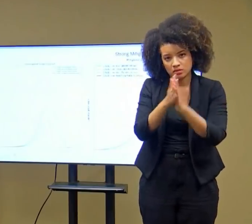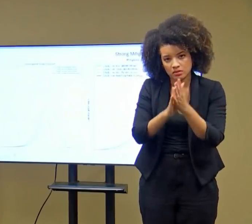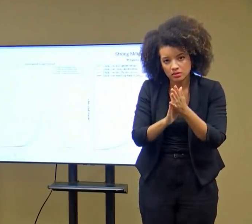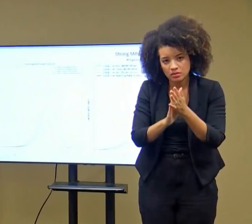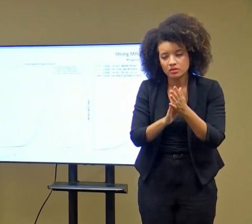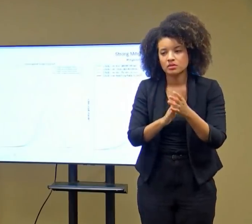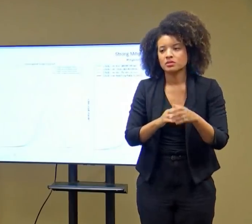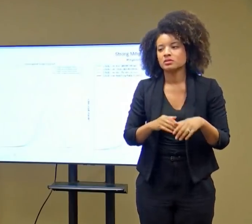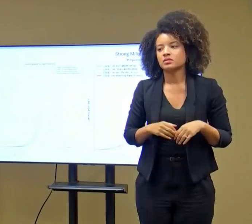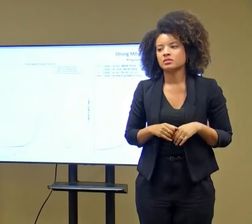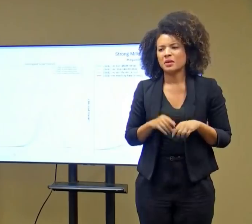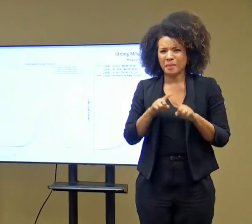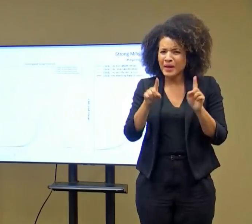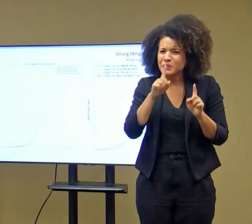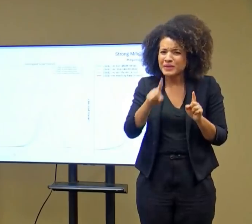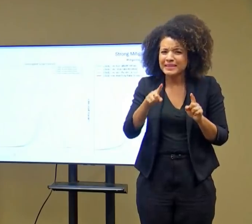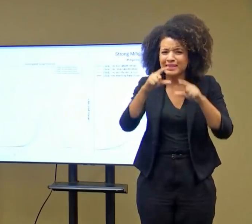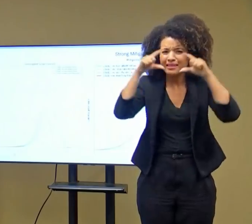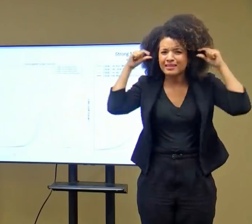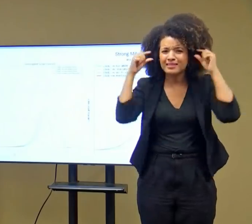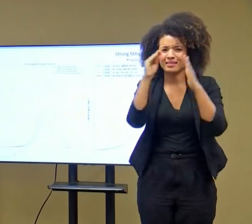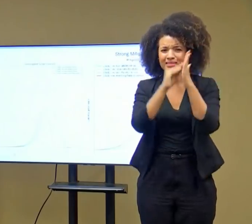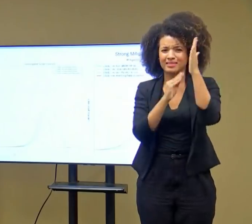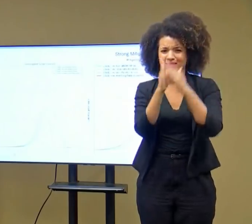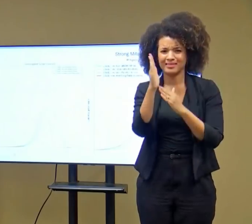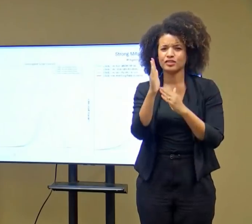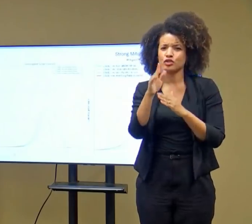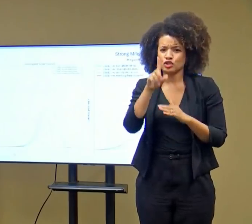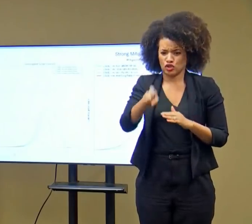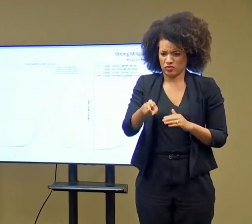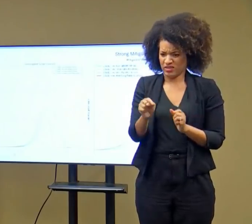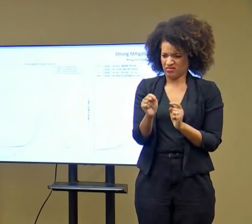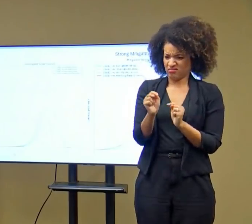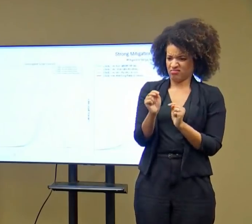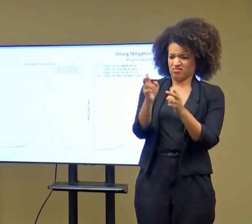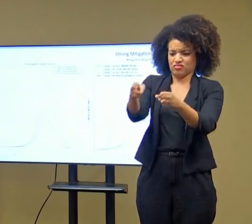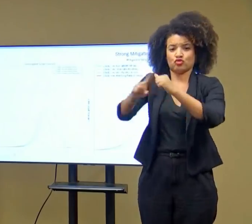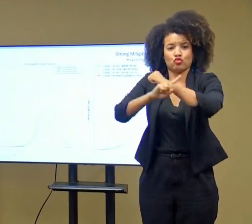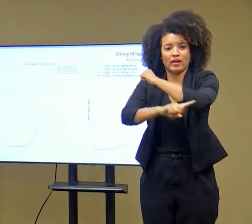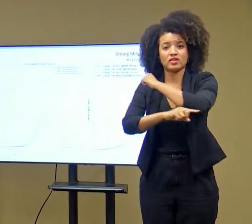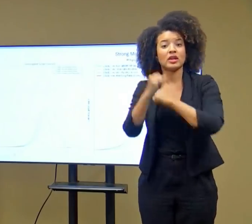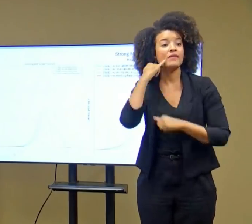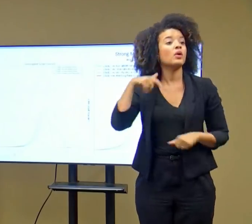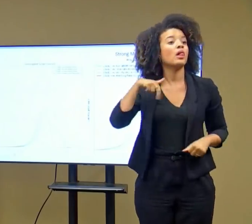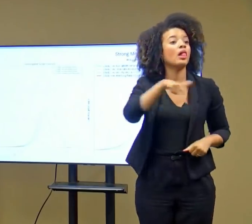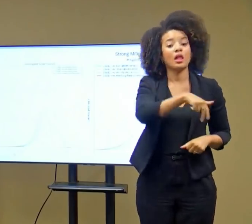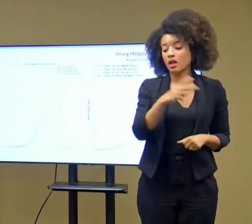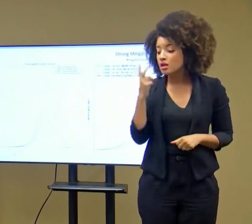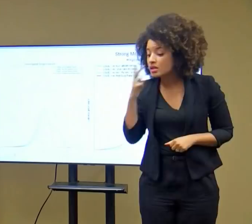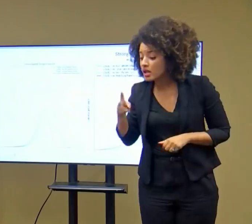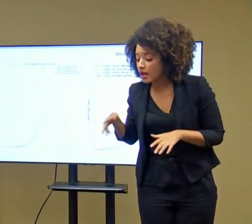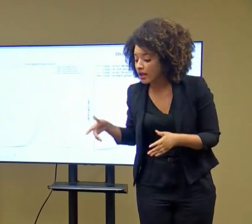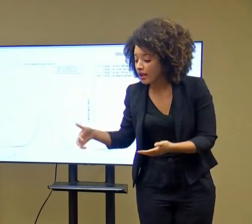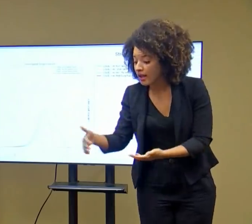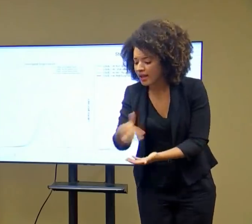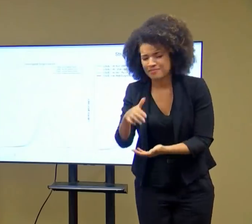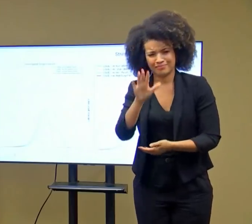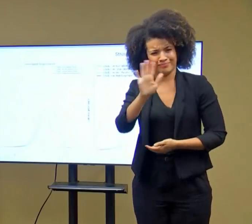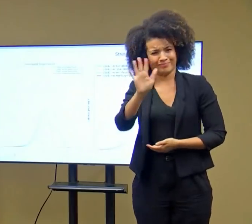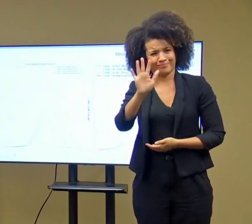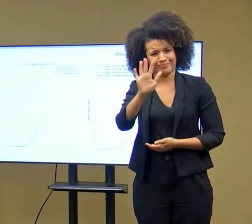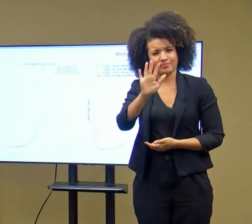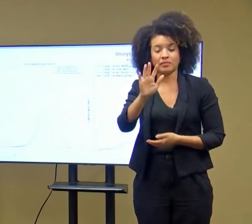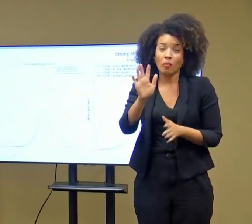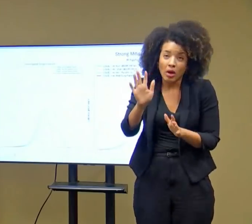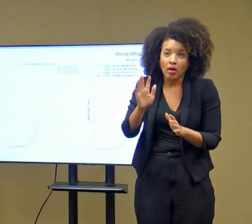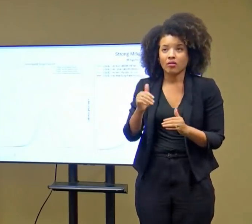But, it's something that should be thrown away. Don't touch it if you see it out there, or, just handle it carefully and make sure washing